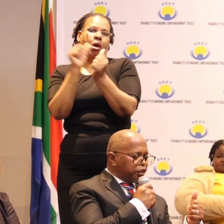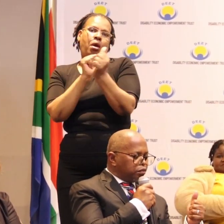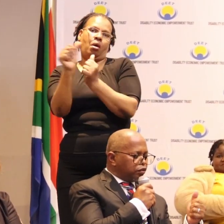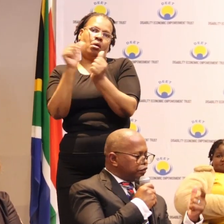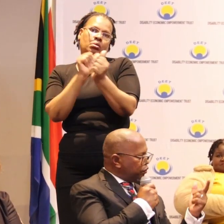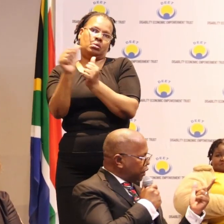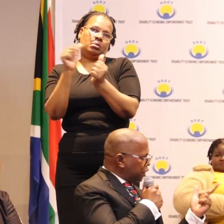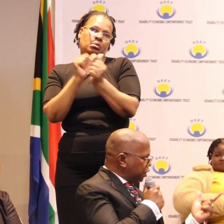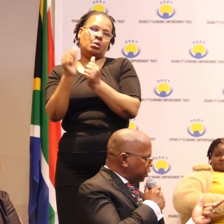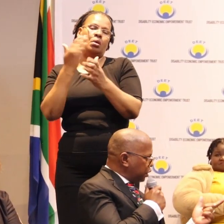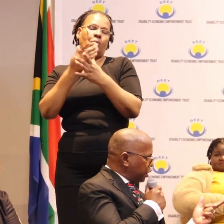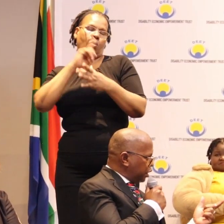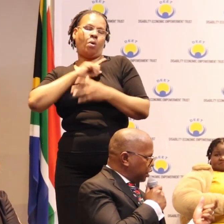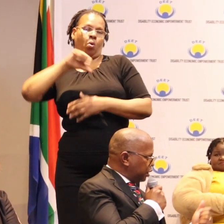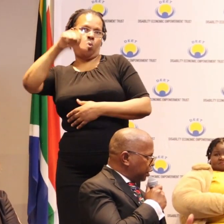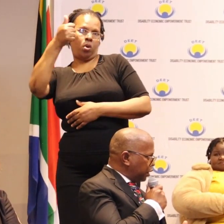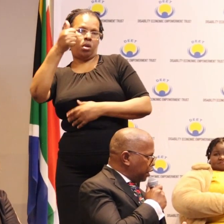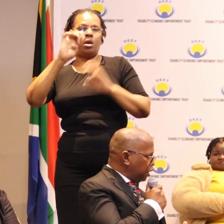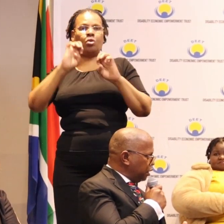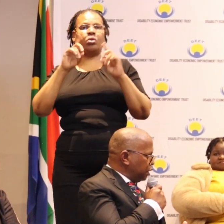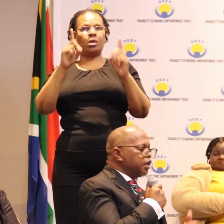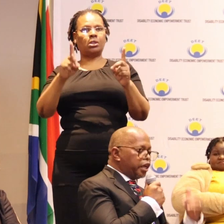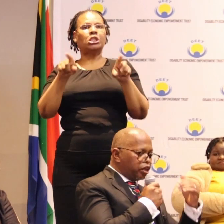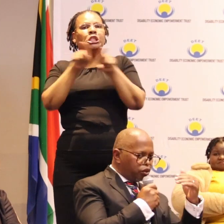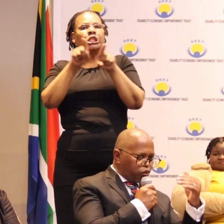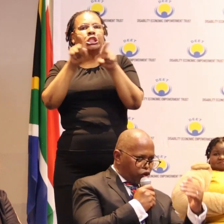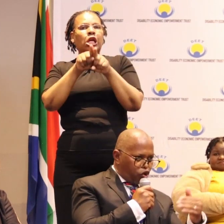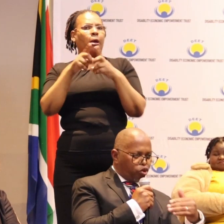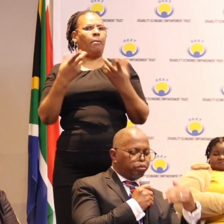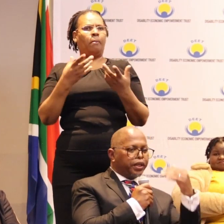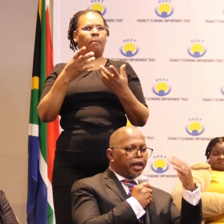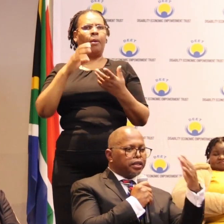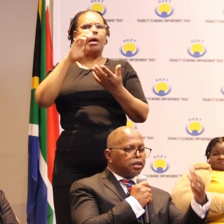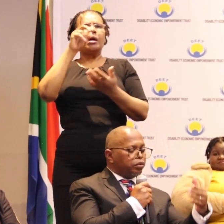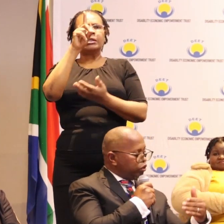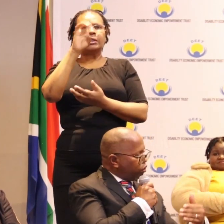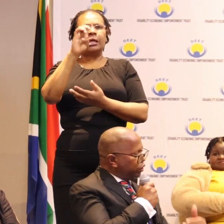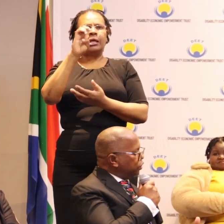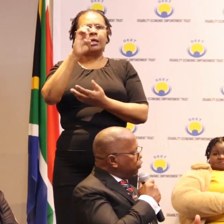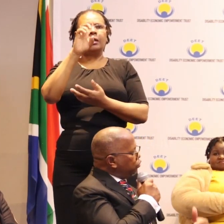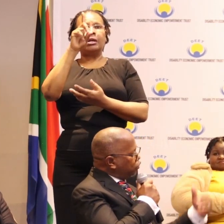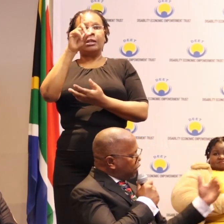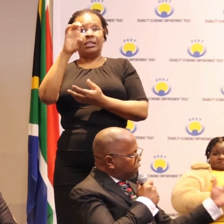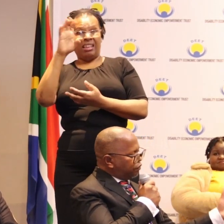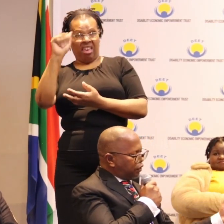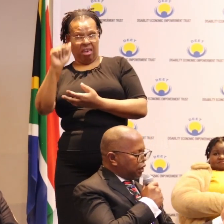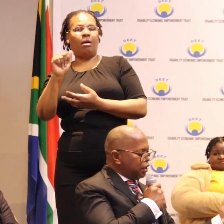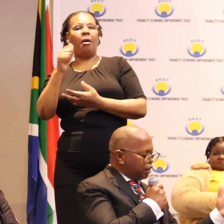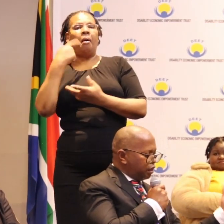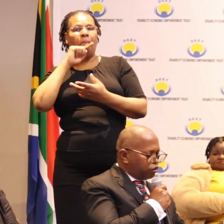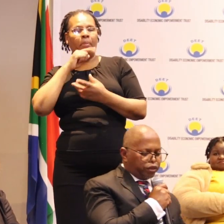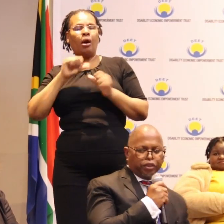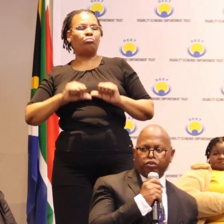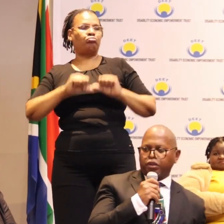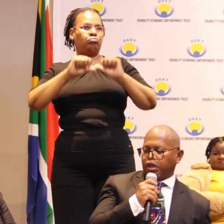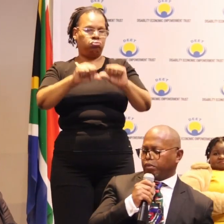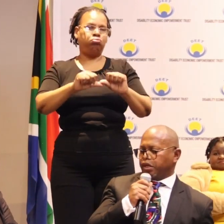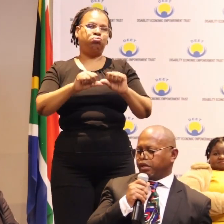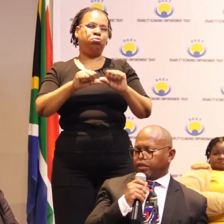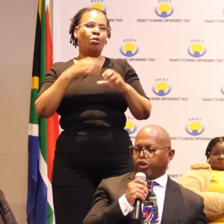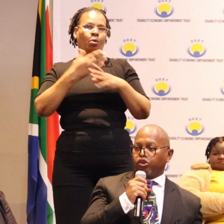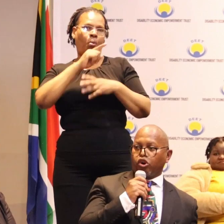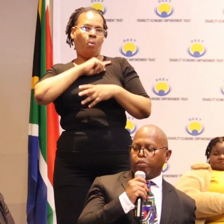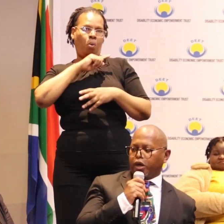in the Department of Education and in the DEA, and we hope that they will continue to deliver according to